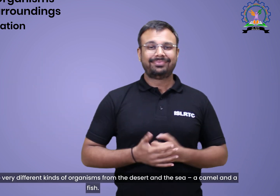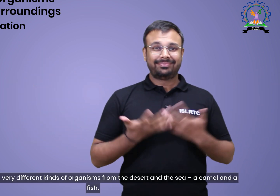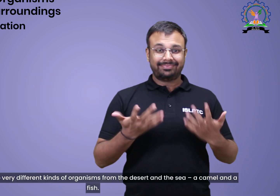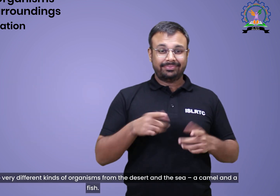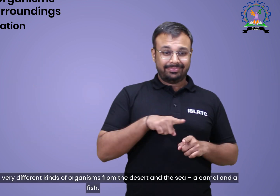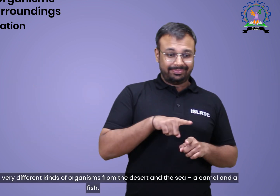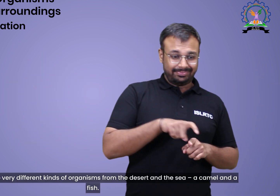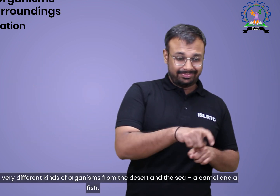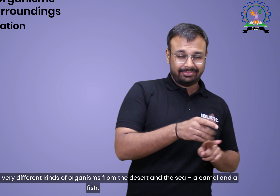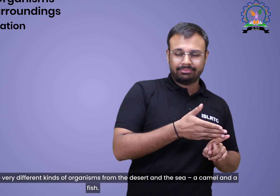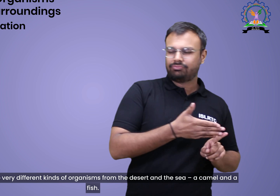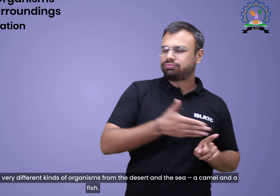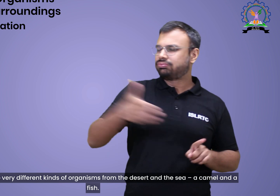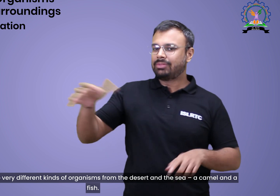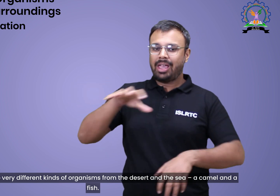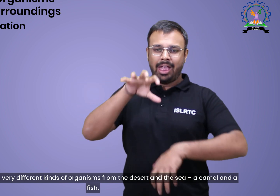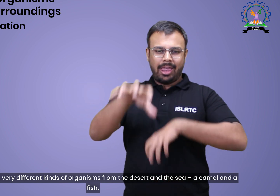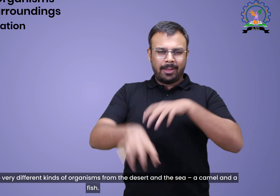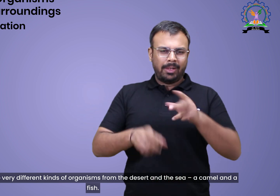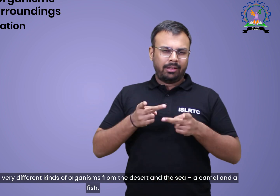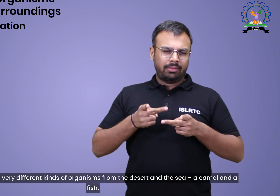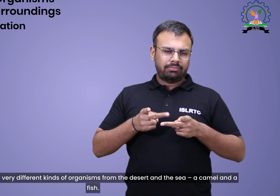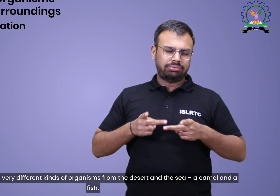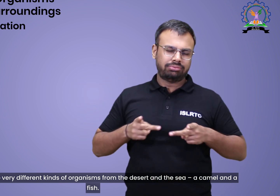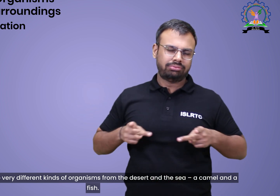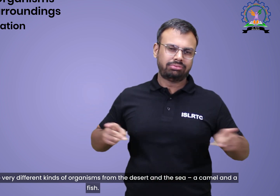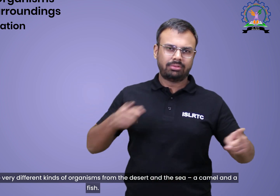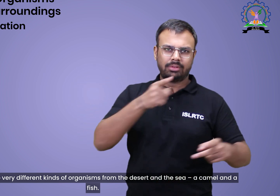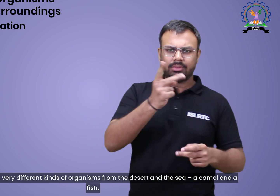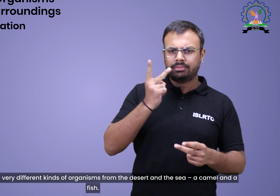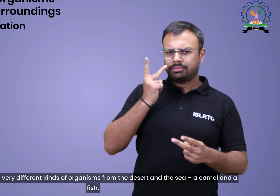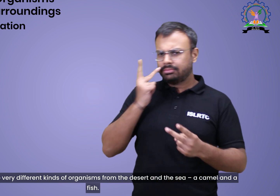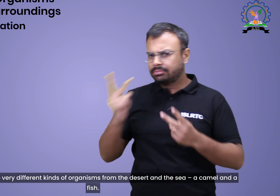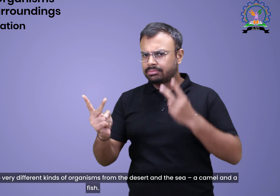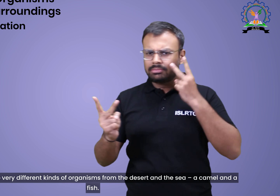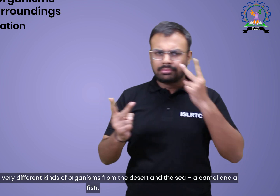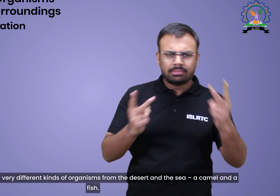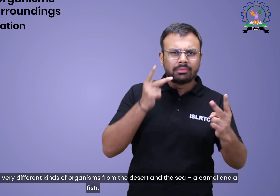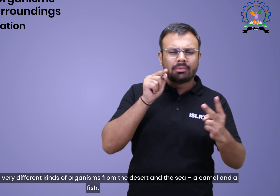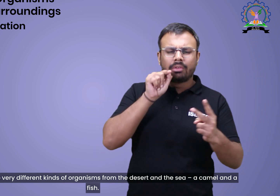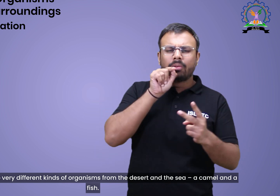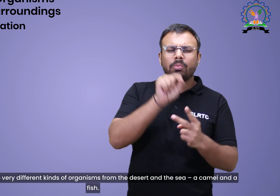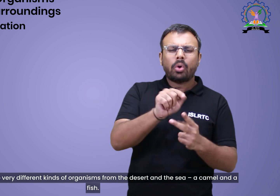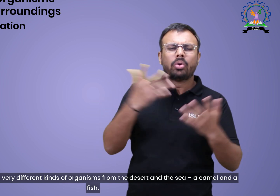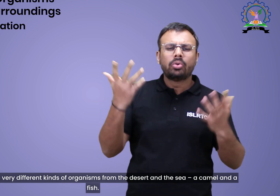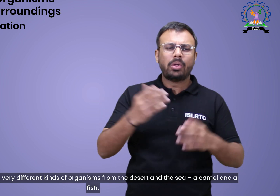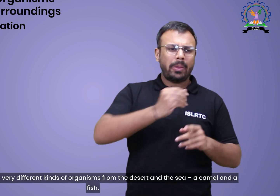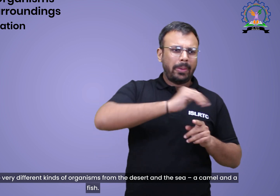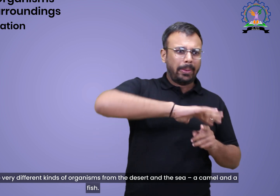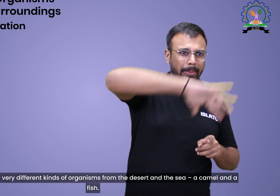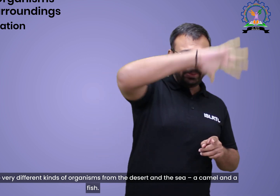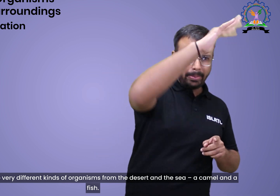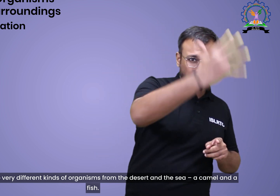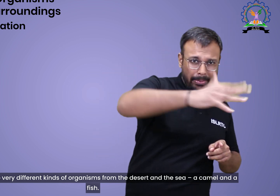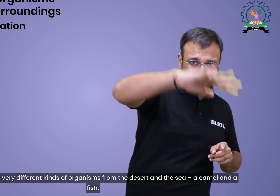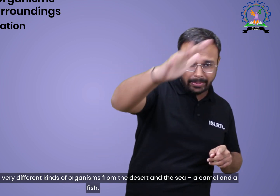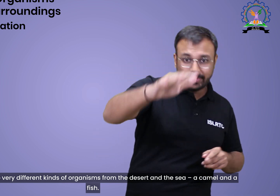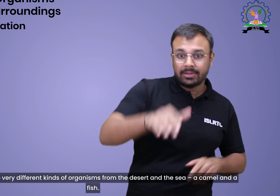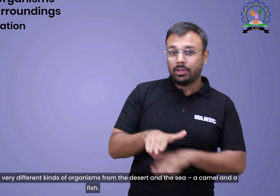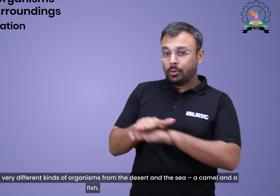Let us look at two very different kinds of organisms from the desert and the sea, a camel and a fish.